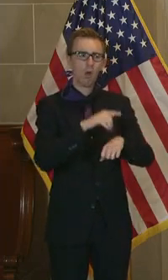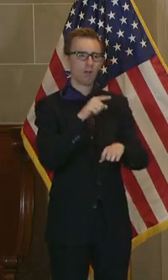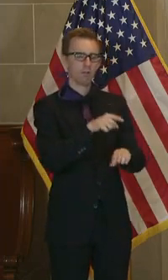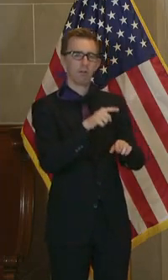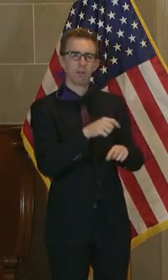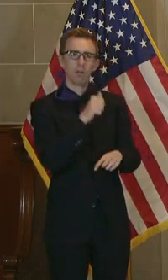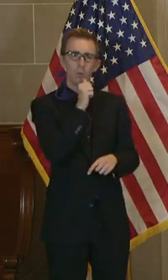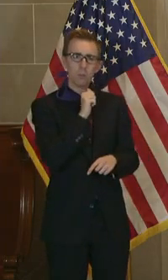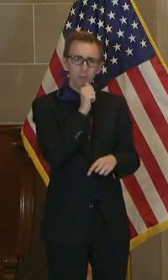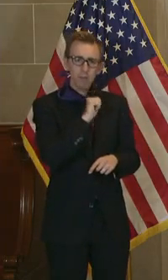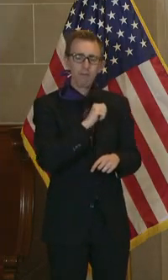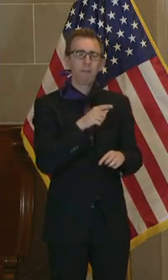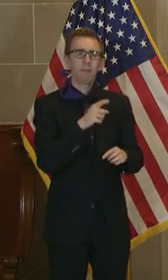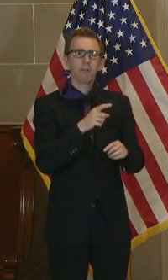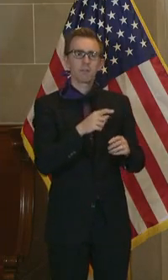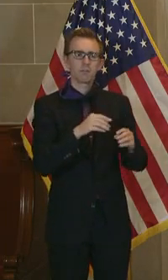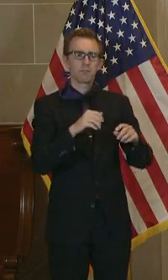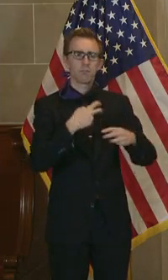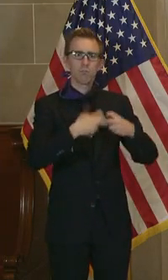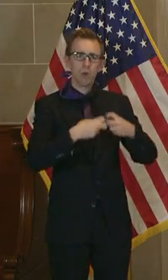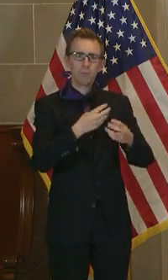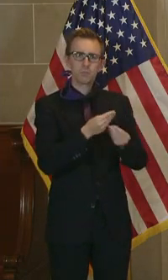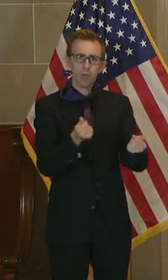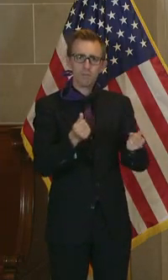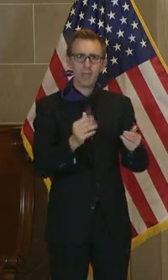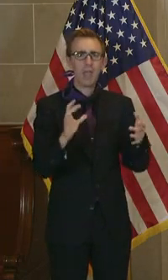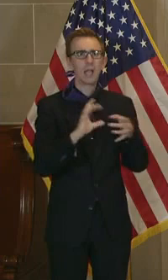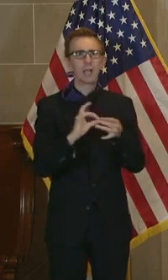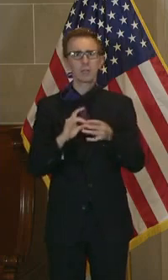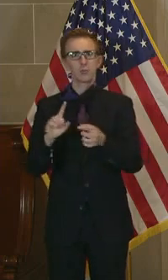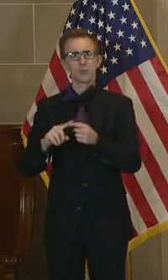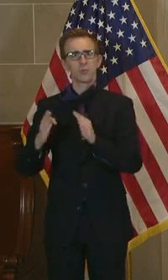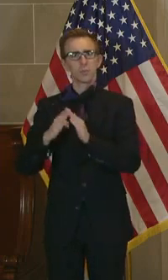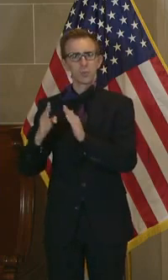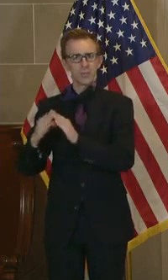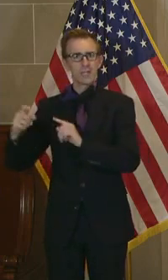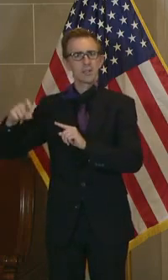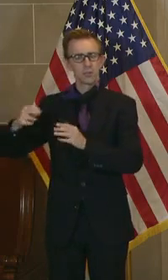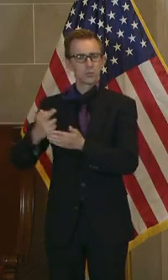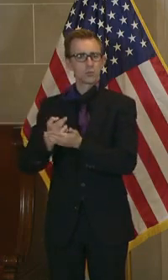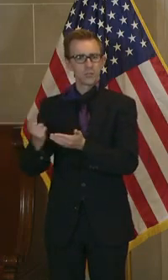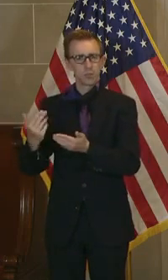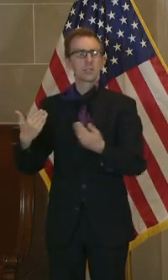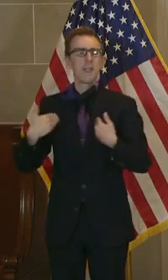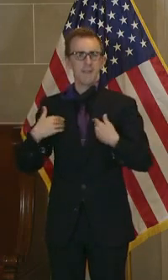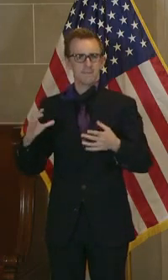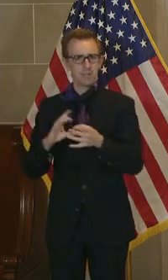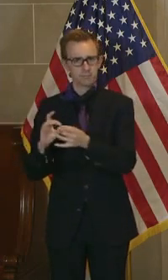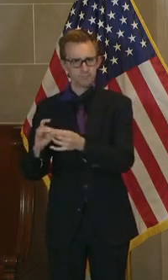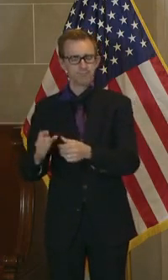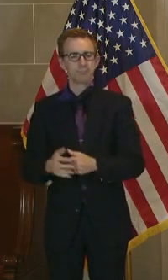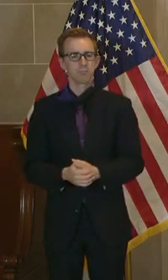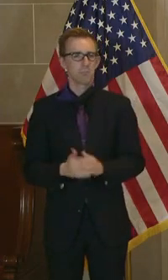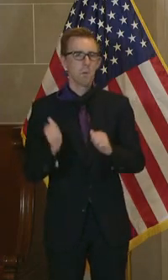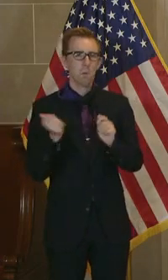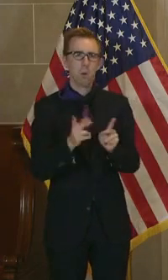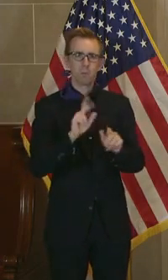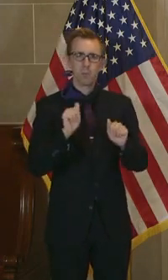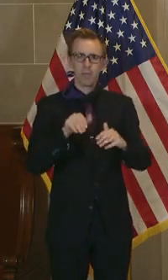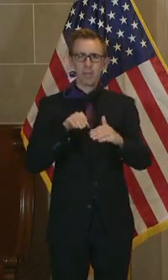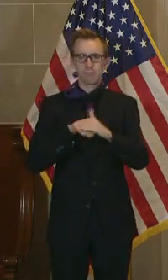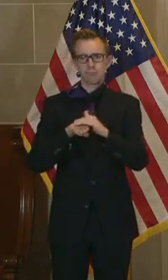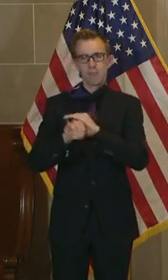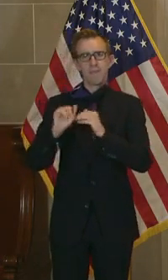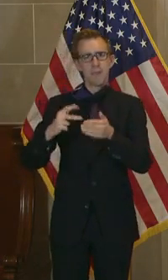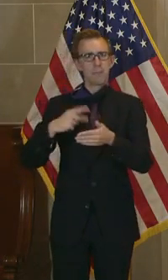and connection to community resources. Every Missourian and every community can access the Crisis Counseling